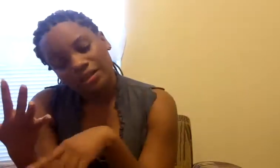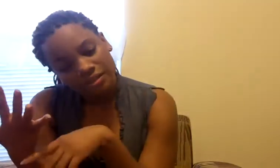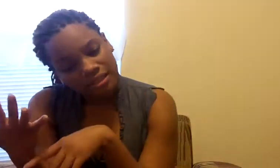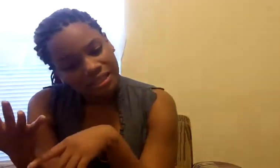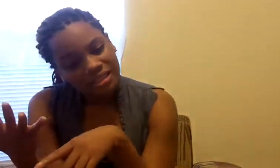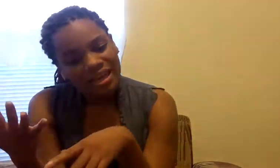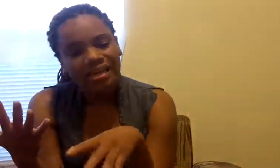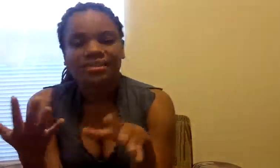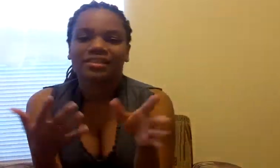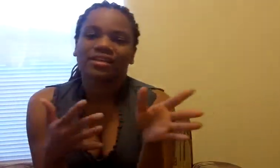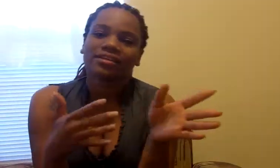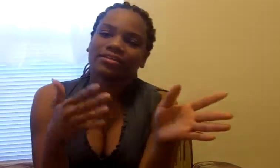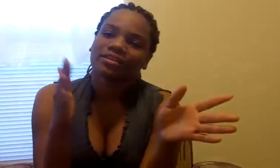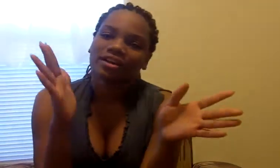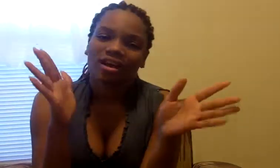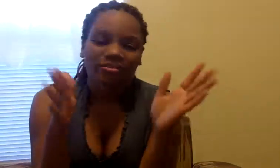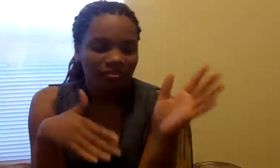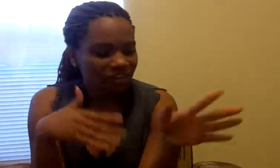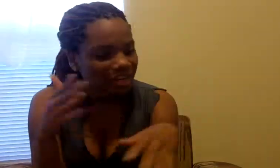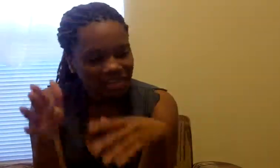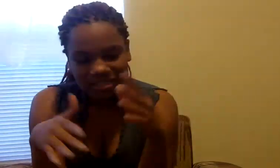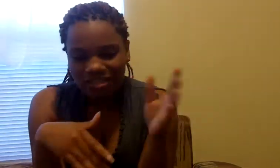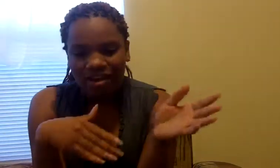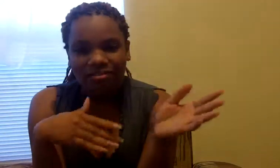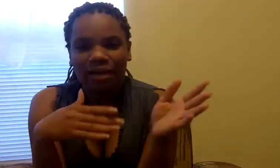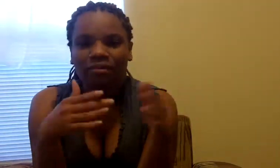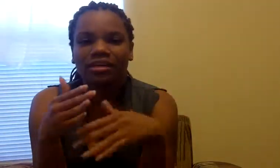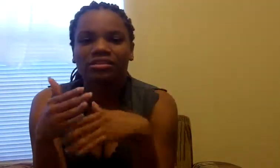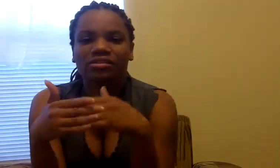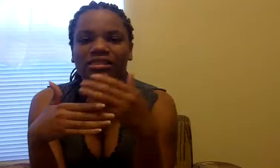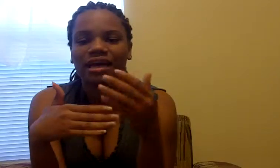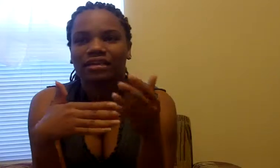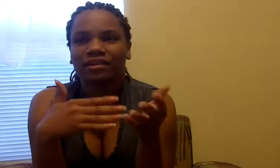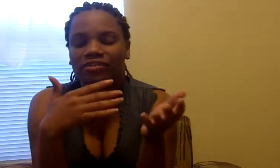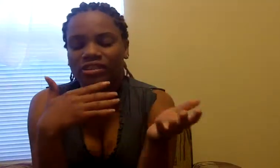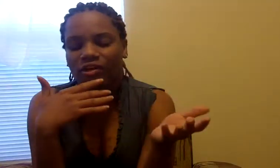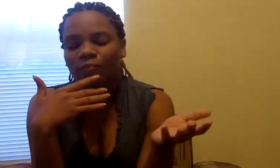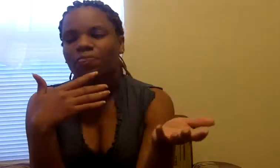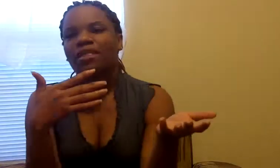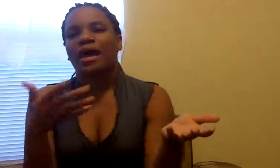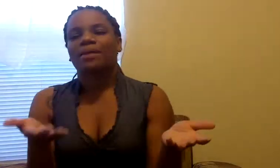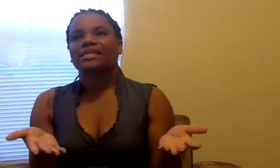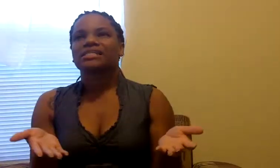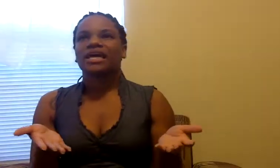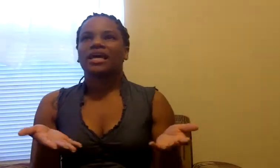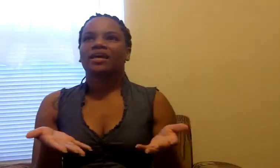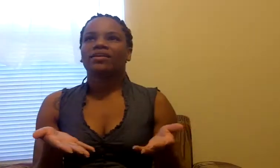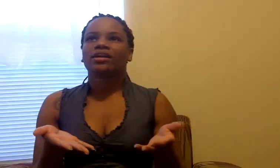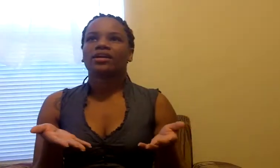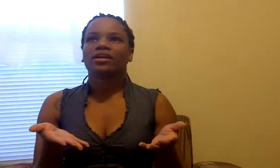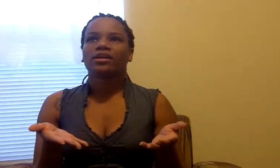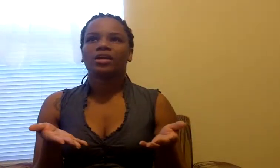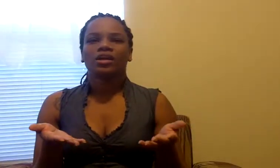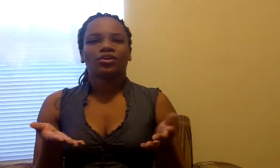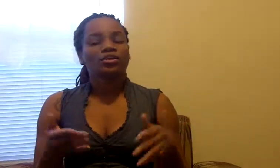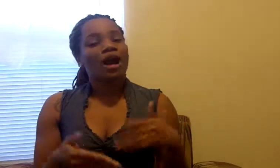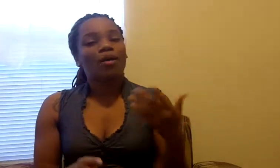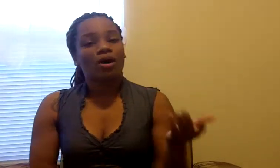grammatical syntax, and the phonetics and all those type of things are slightly different. So I might say, I walk